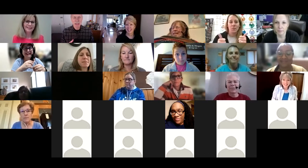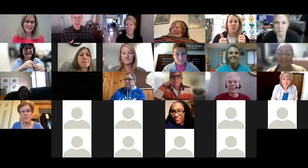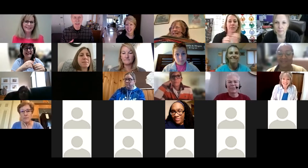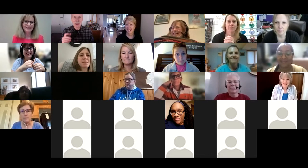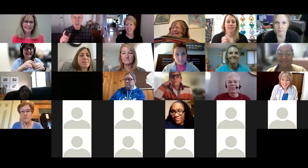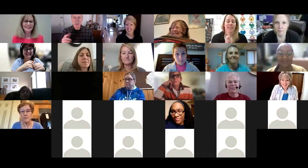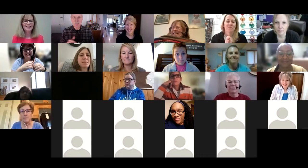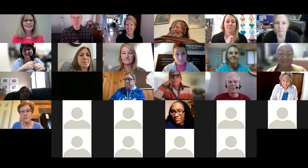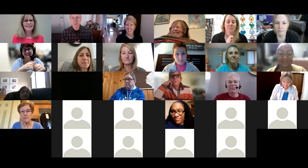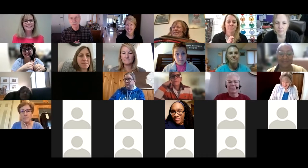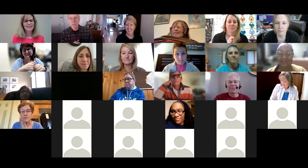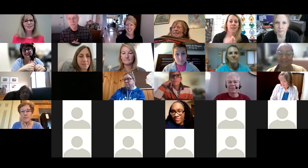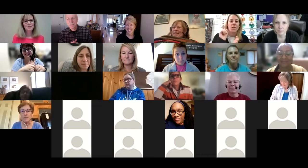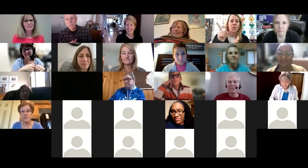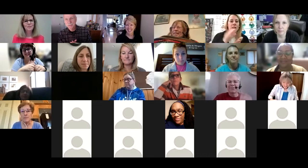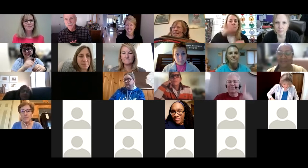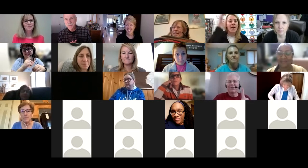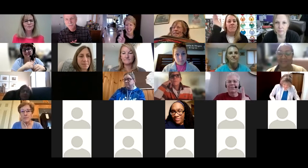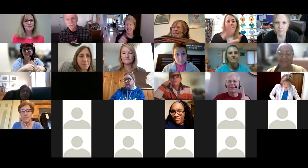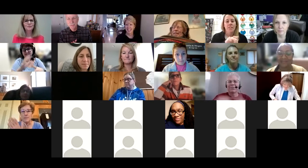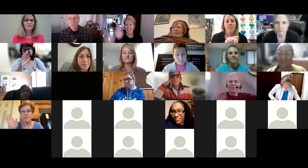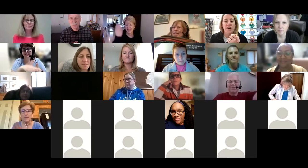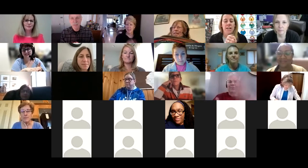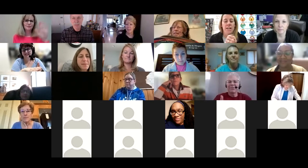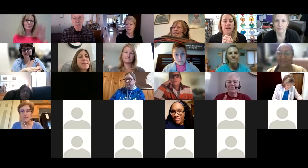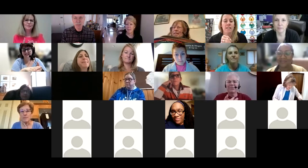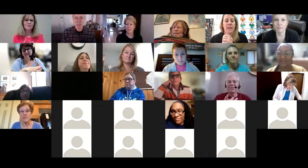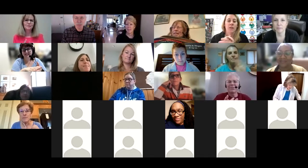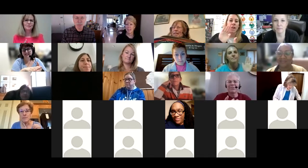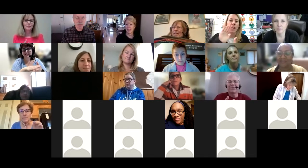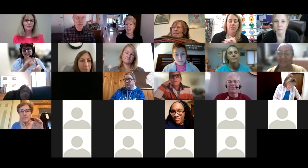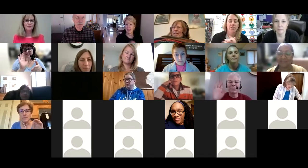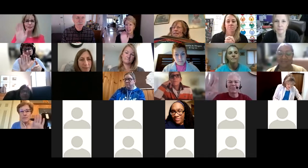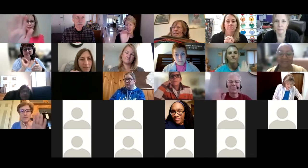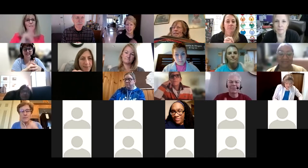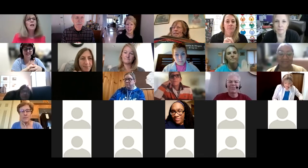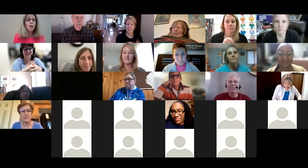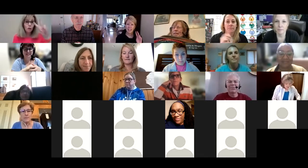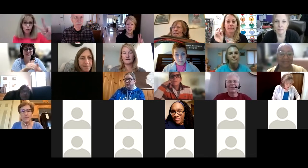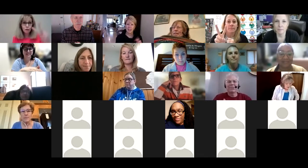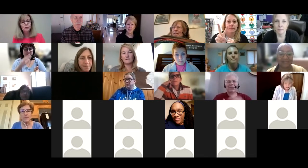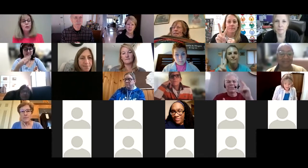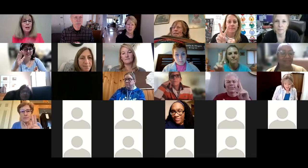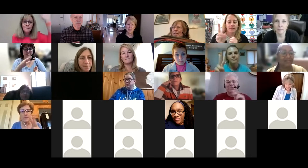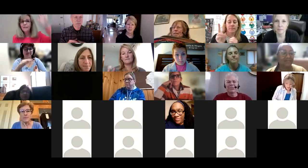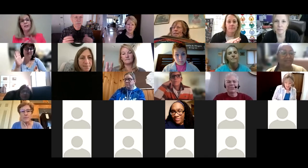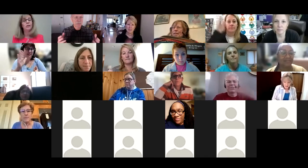set, go. One, my favorite dessert is banana bread. Two, my favorite